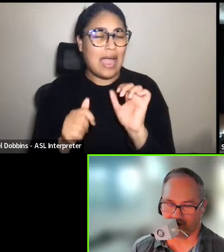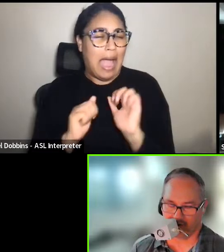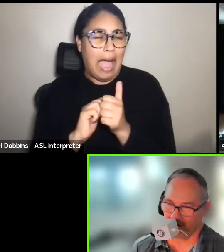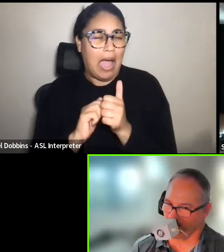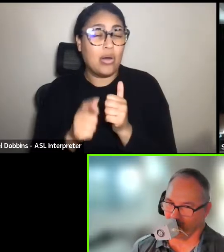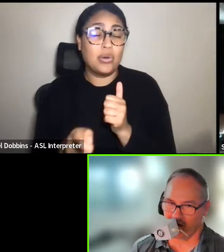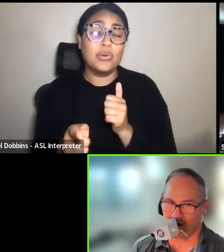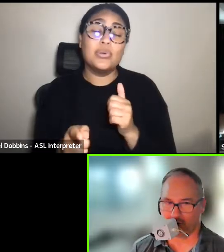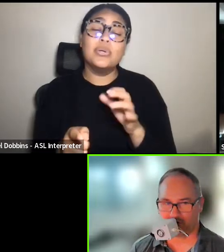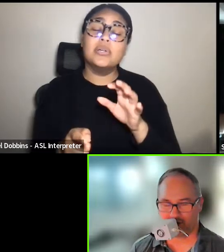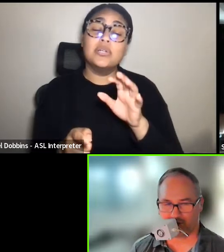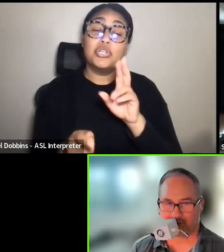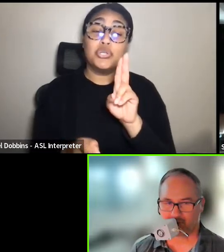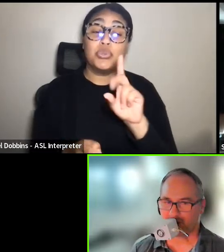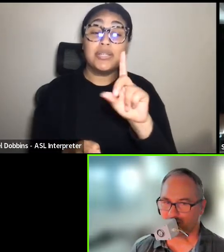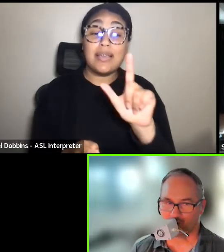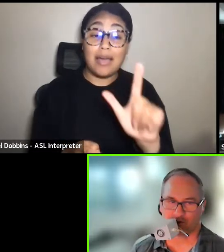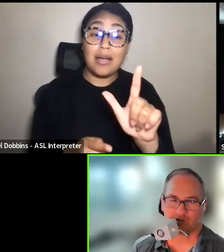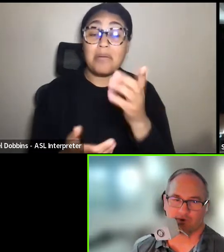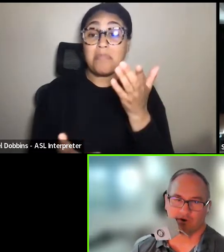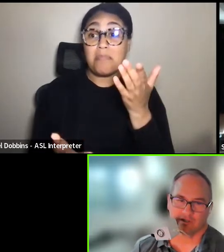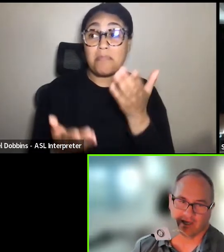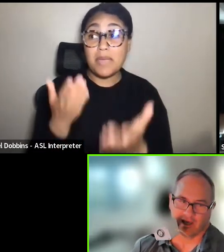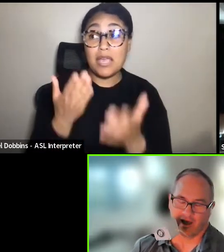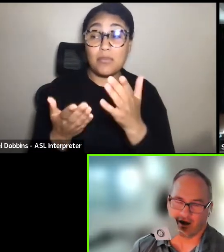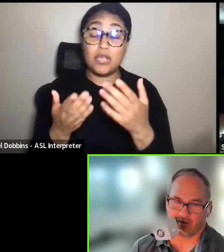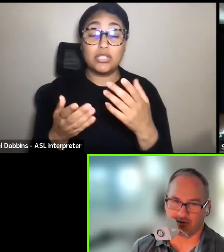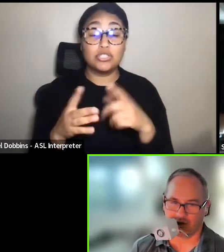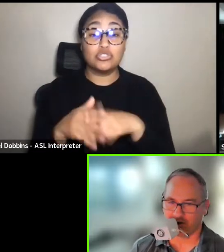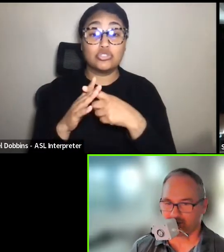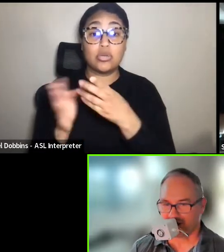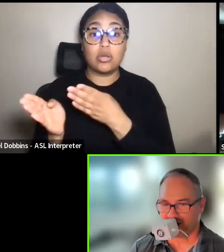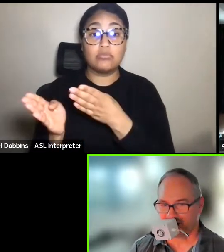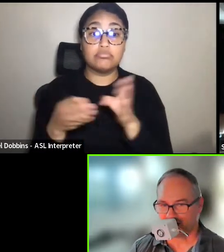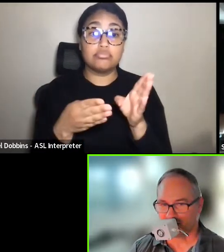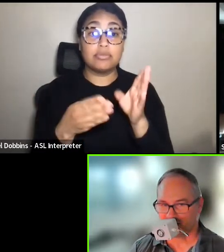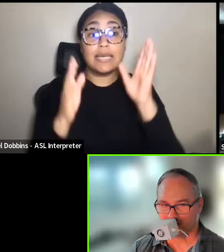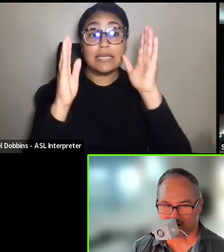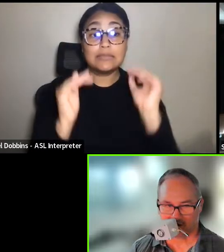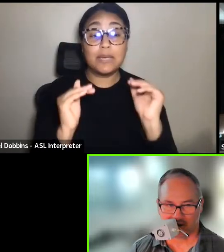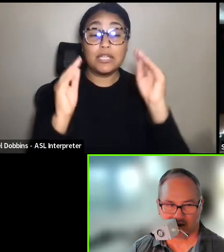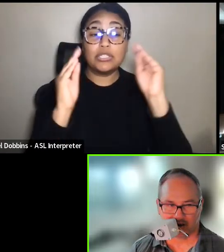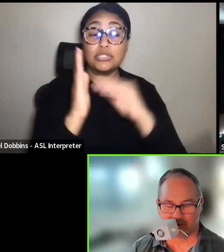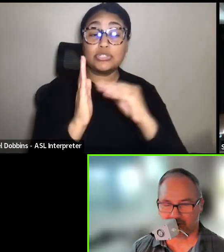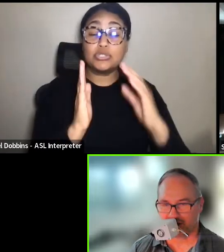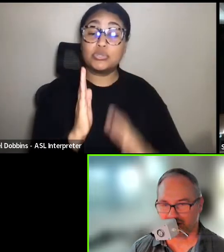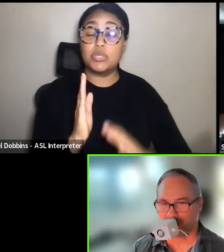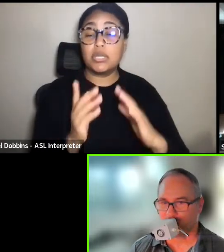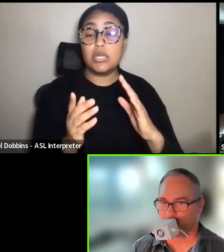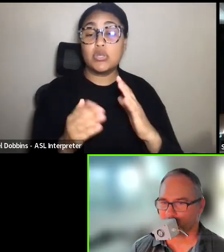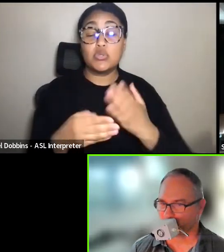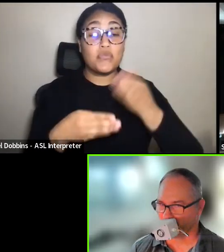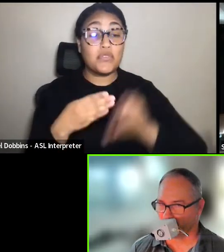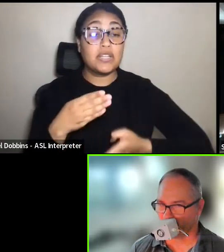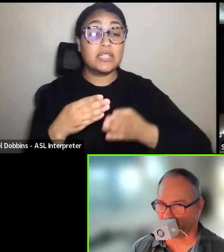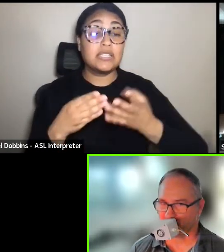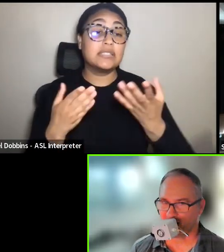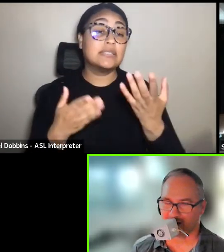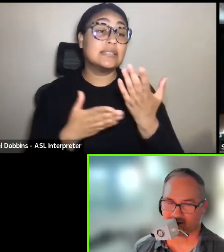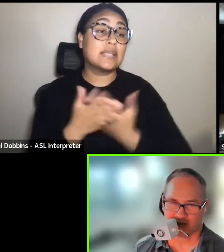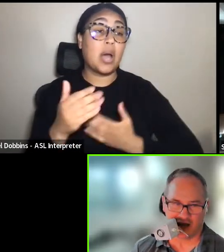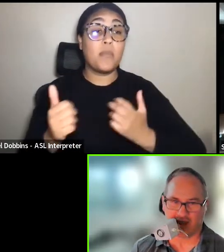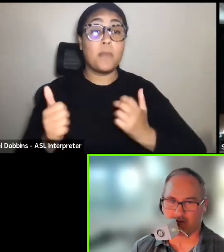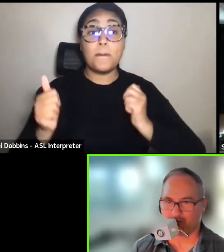mentioned, UDL, perhaps we go more towards expecting students to complete some forms of